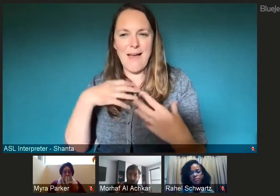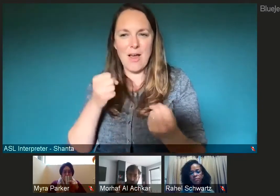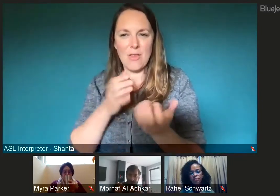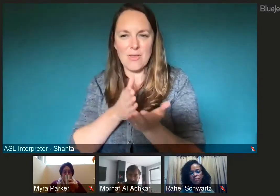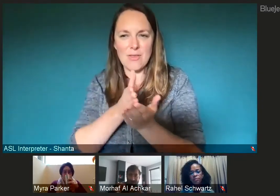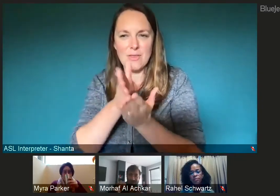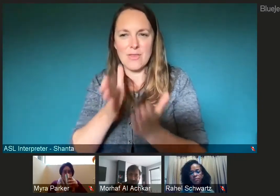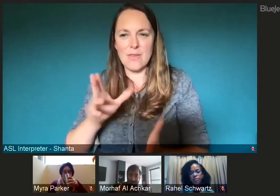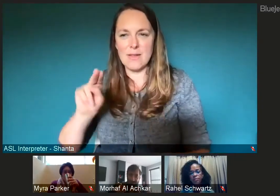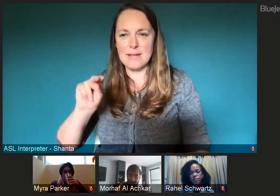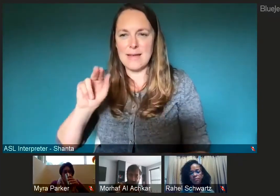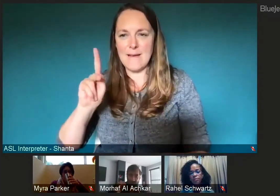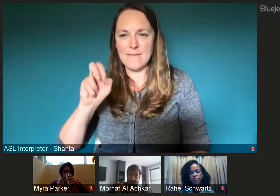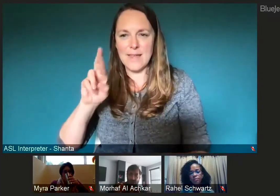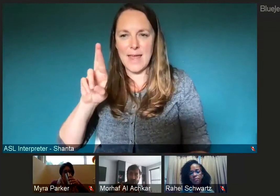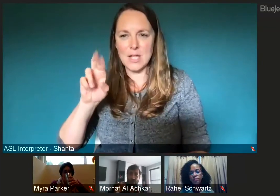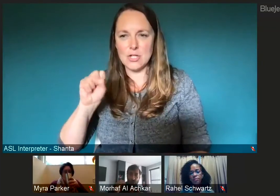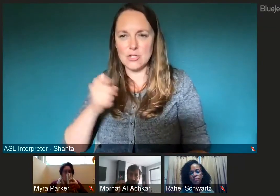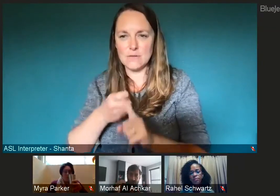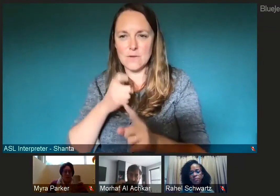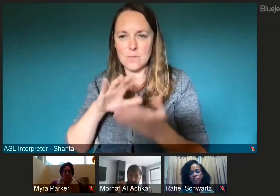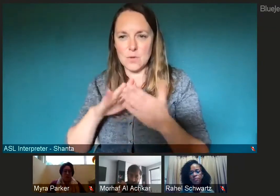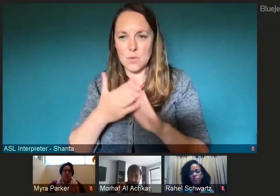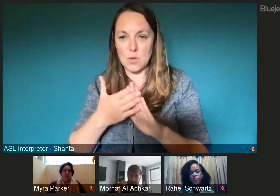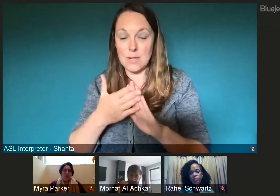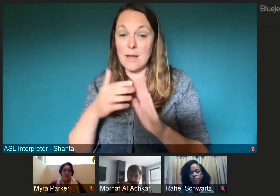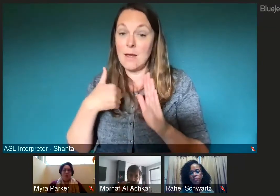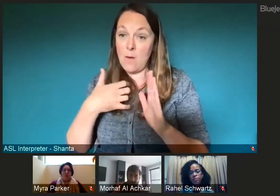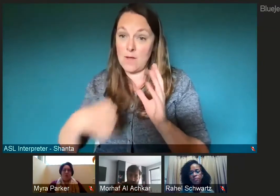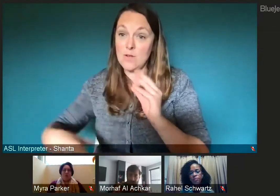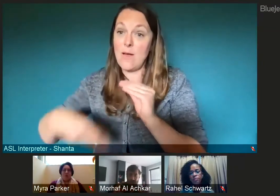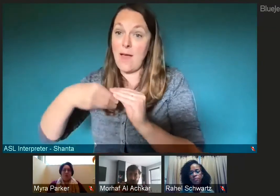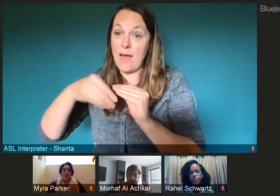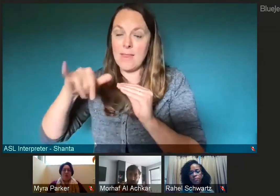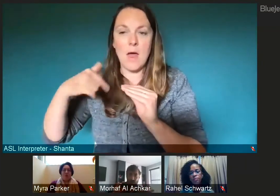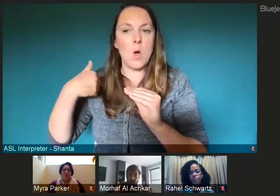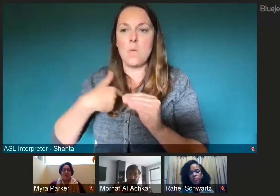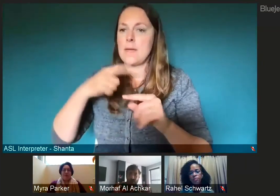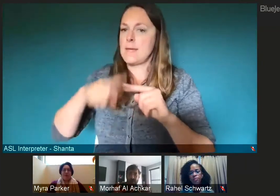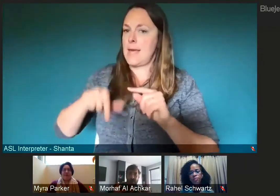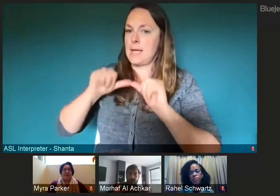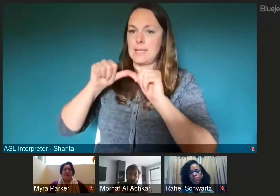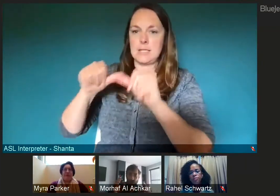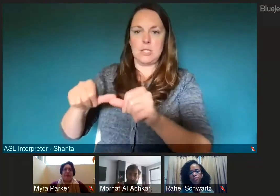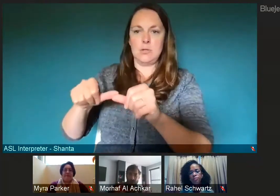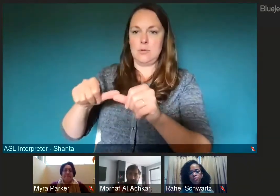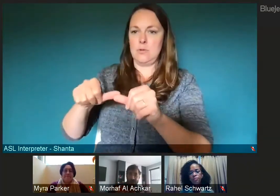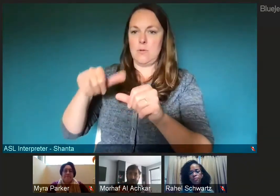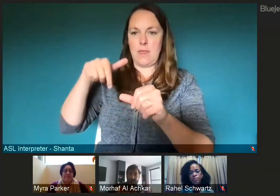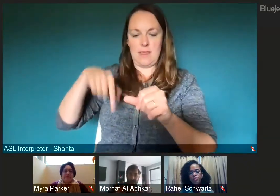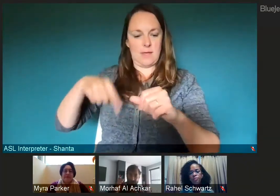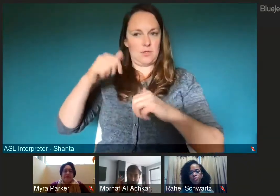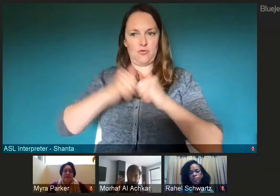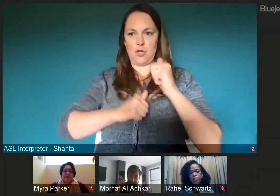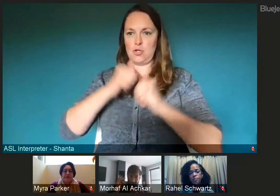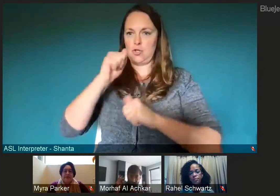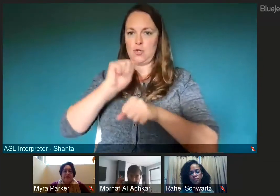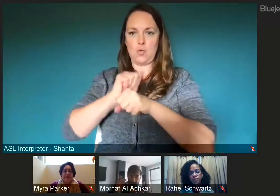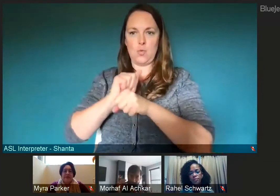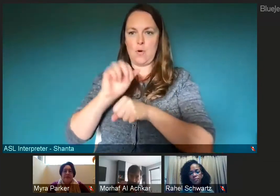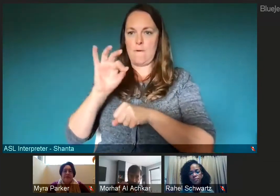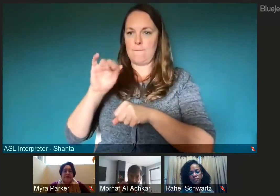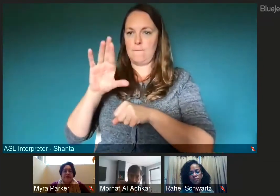further. We cannot continue with this structure of our workforce where you have